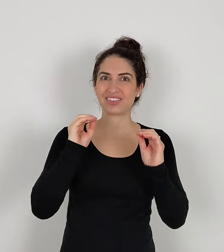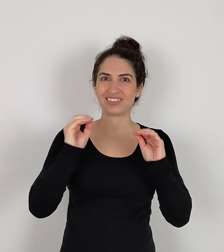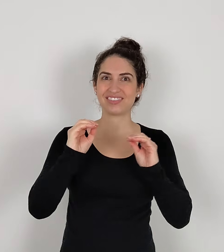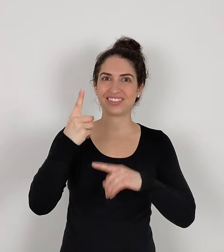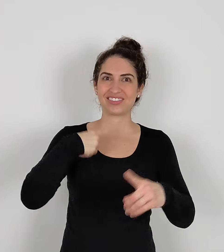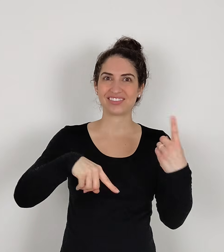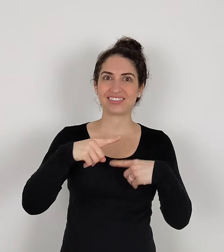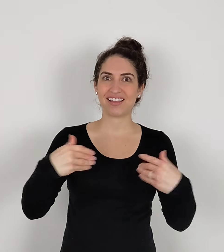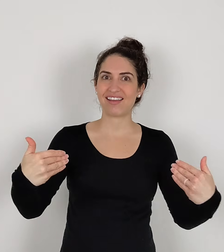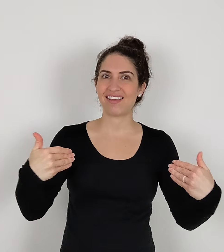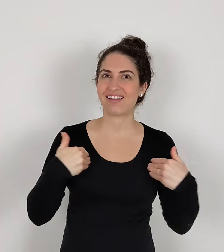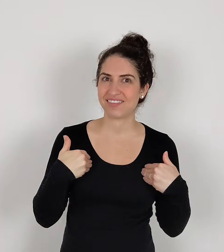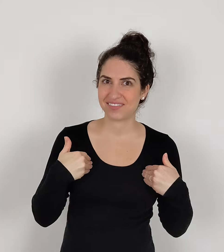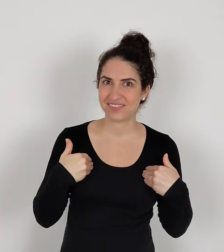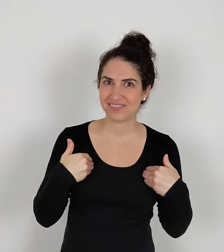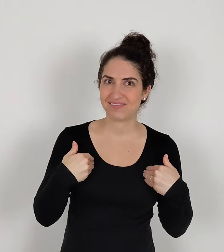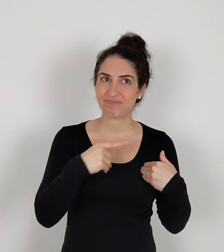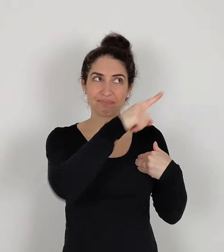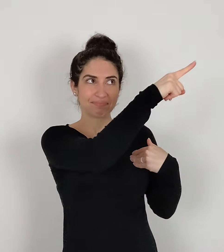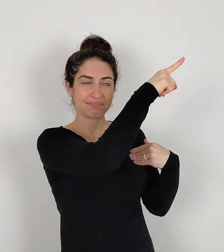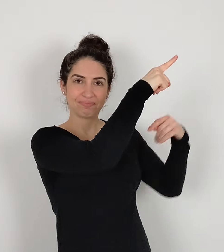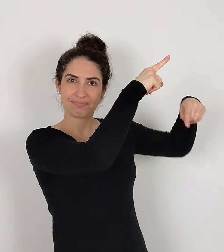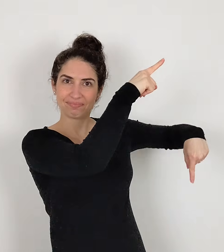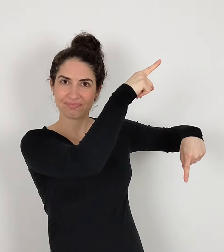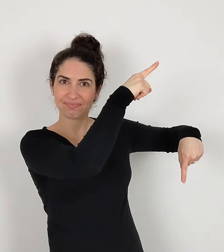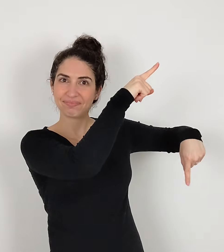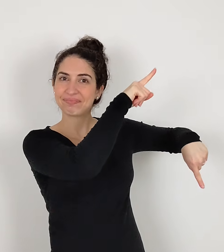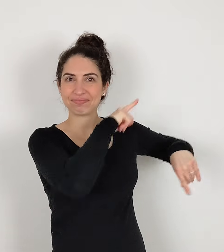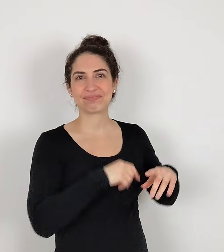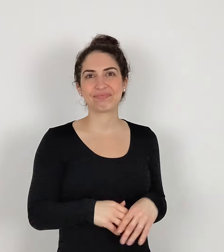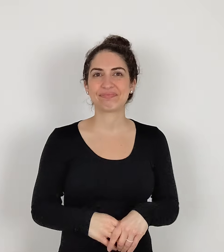video teaches the sign have. Up there and down there you'll find the link.